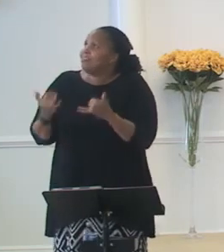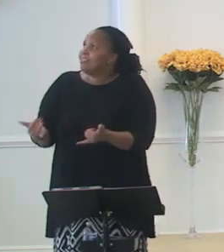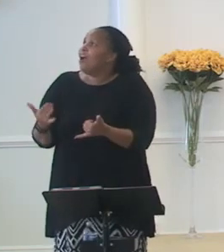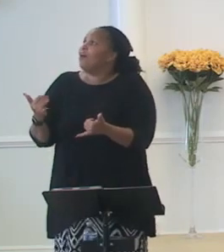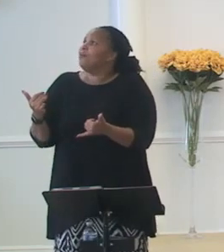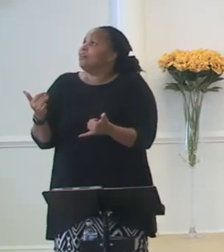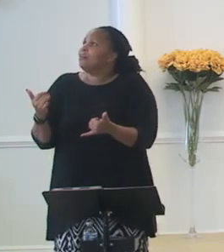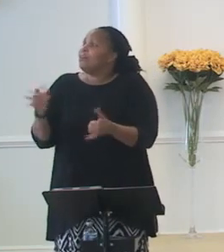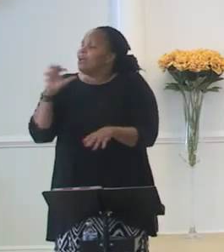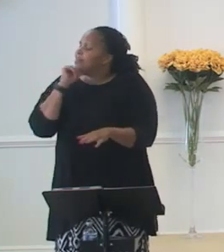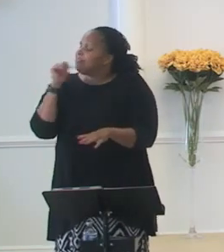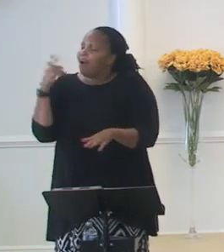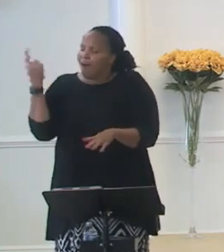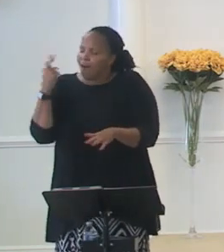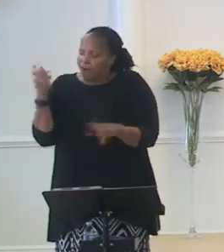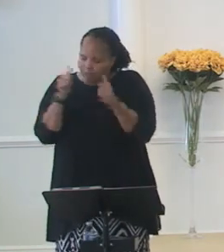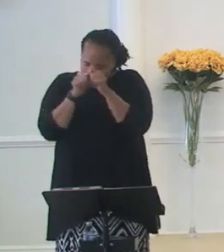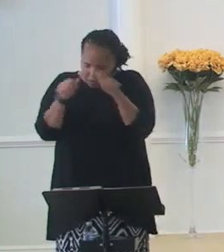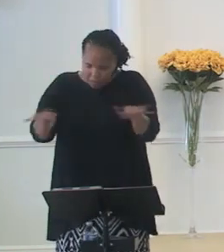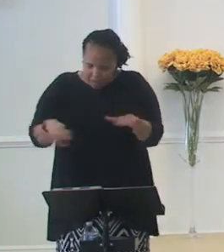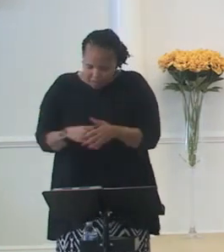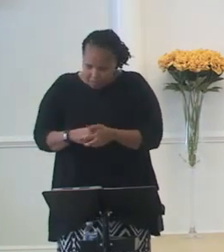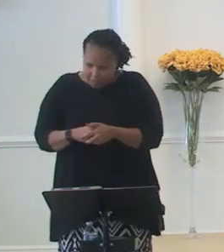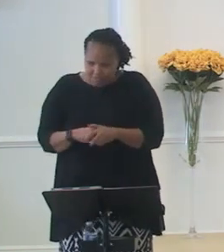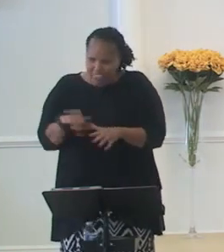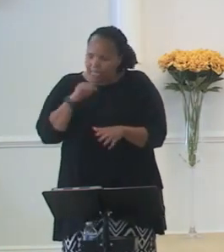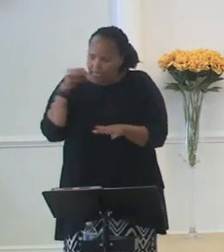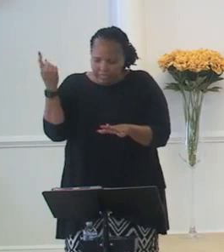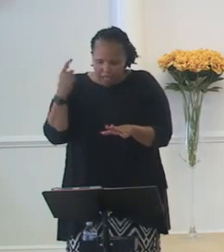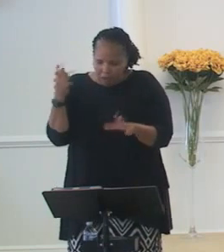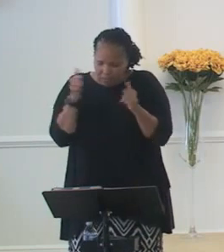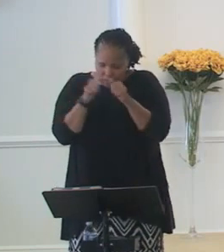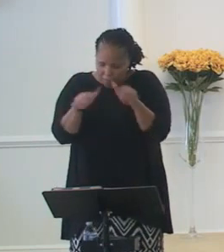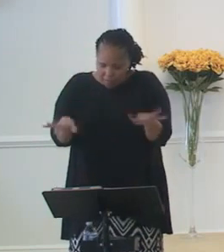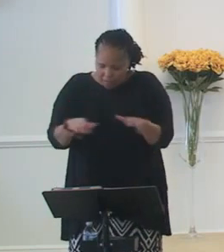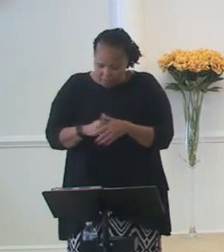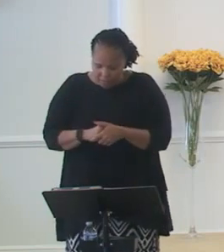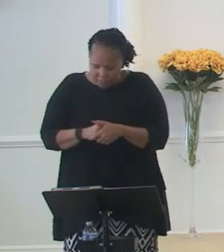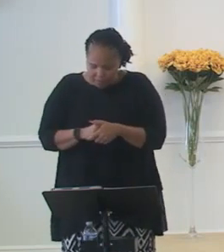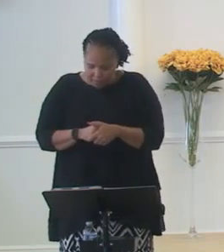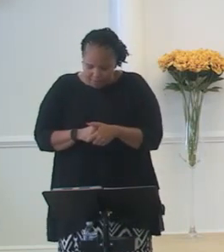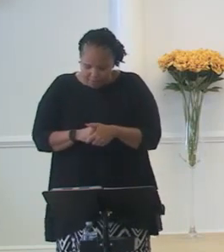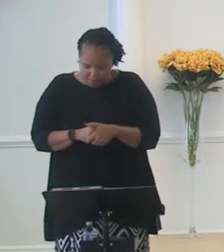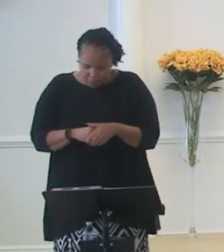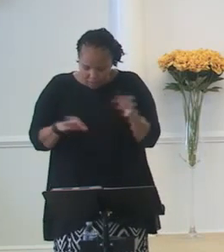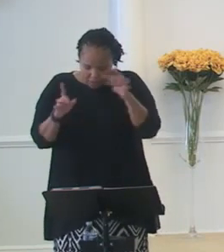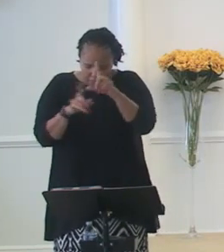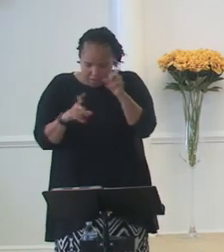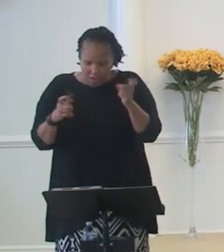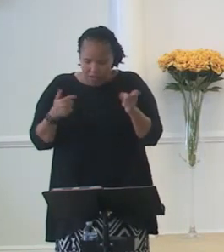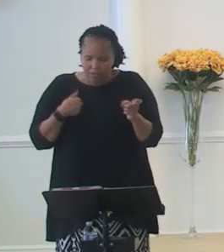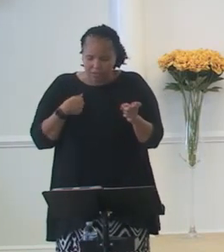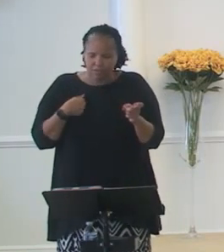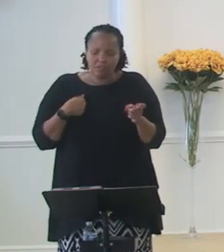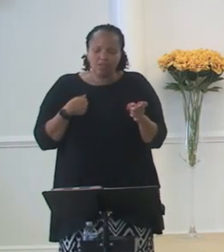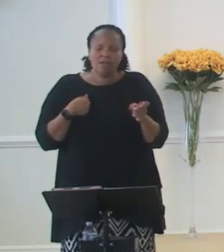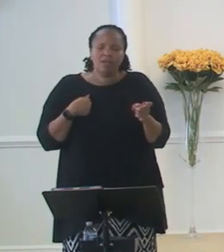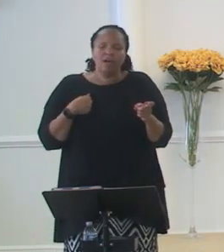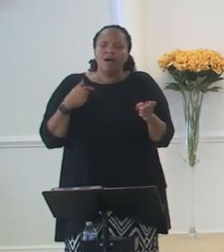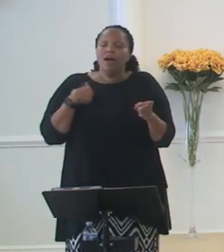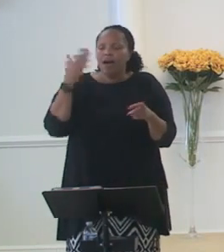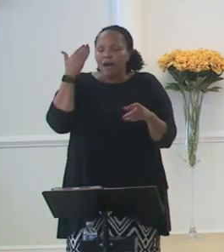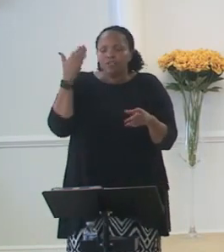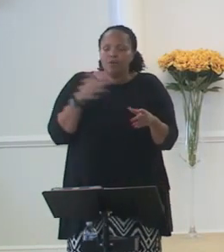not just the blessings. It's not just the blessings only. Because I've categorized my